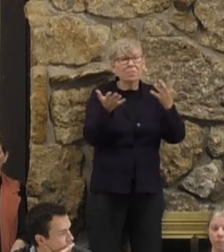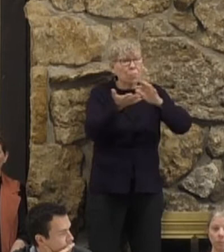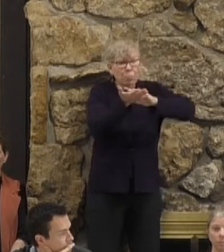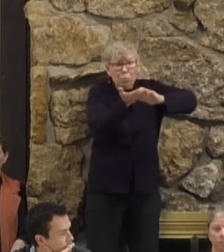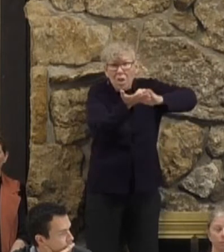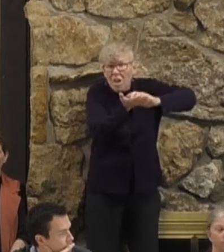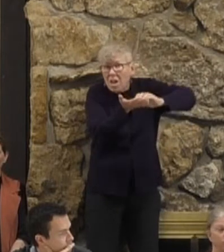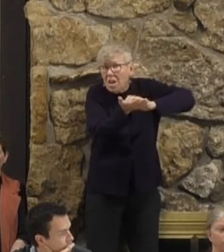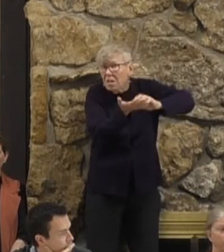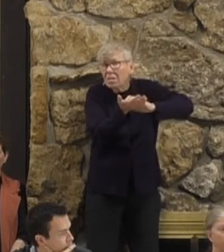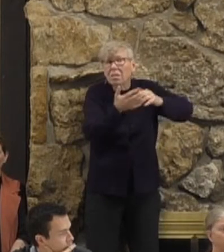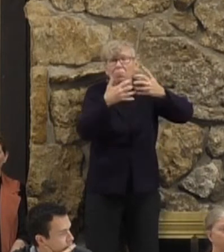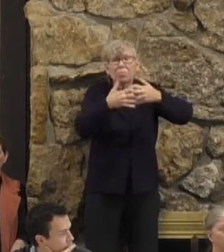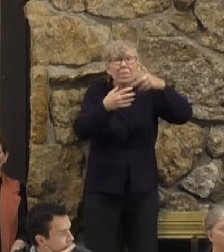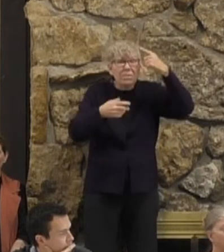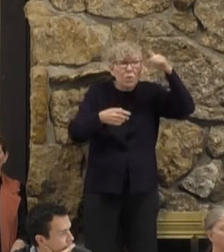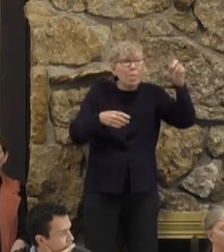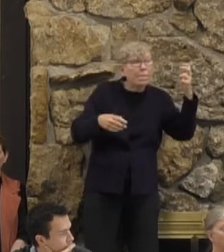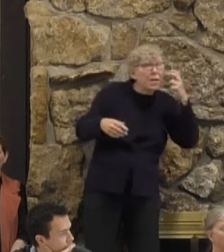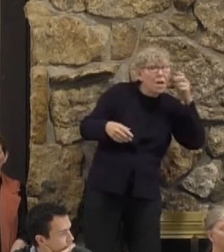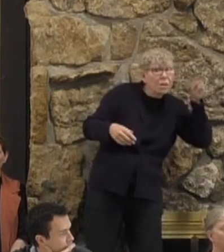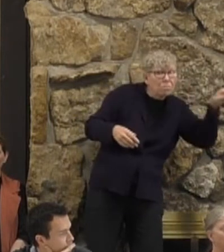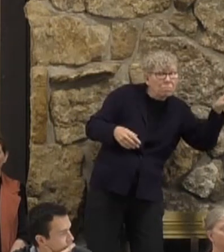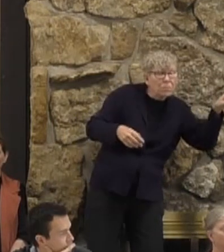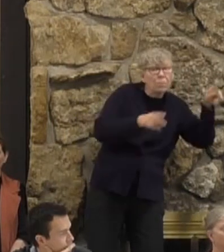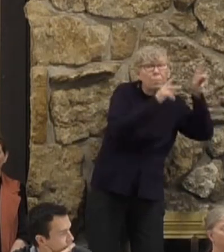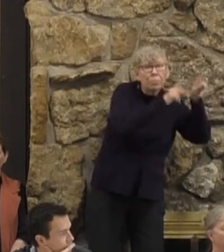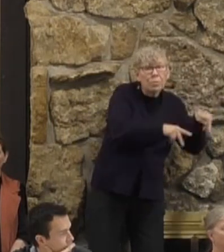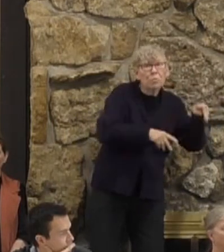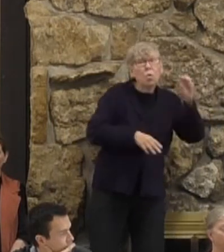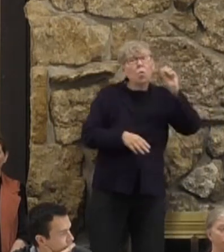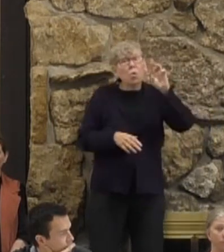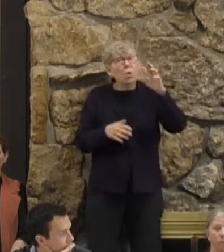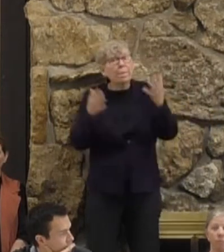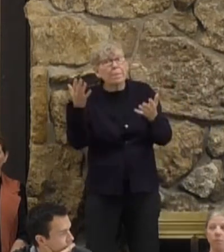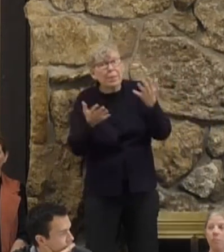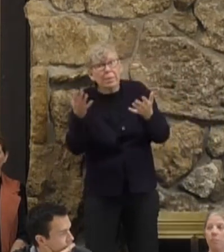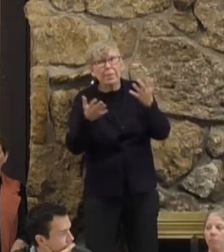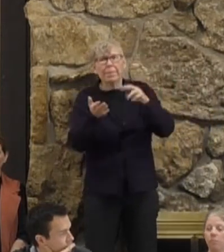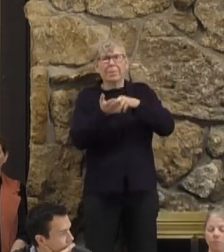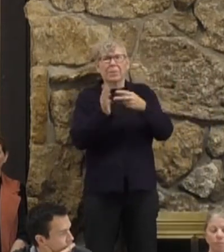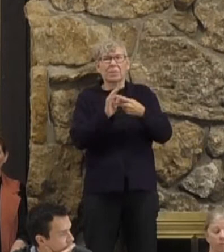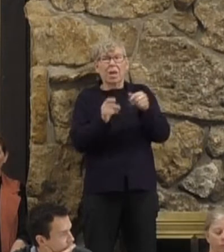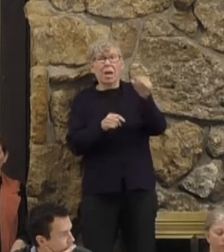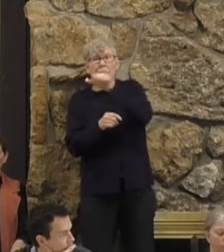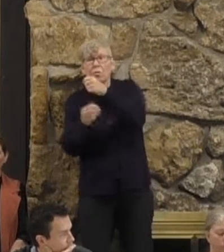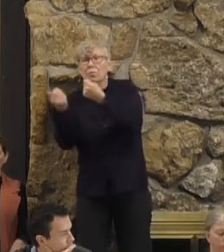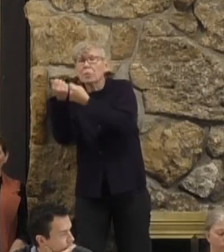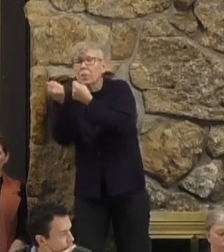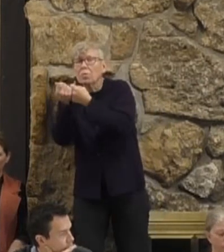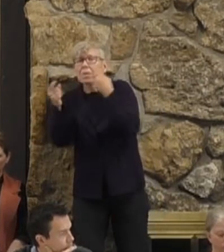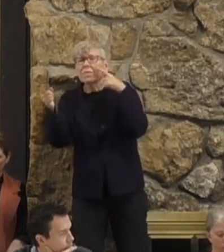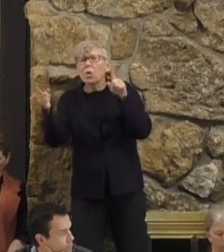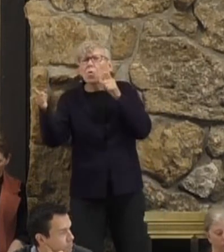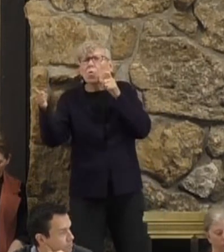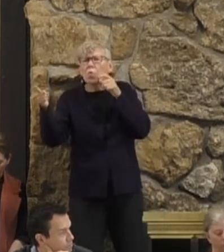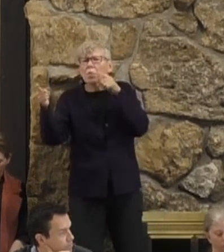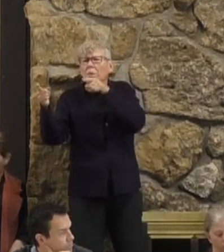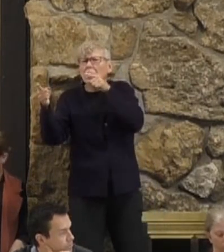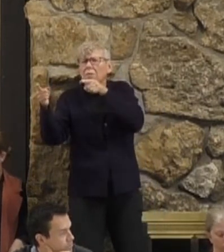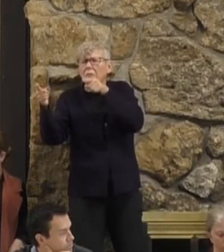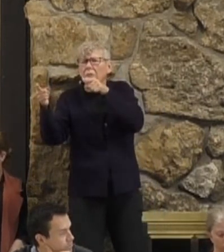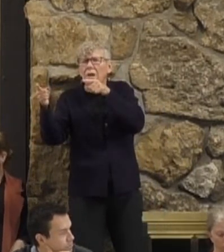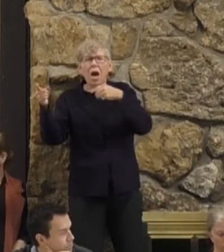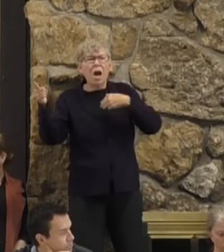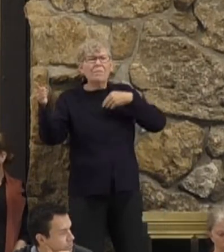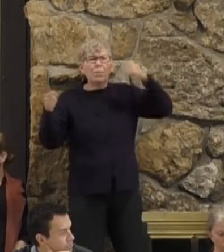also require communication aids for people with, say, traumatic brain injuries or developmental disabilities. So even communication access